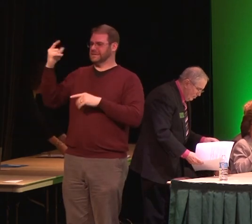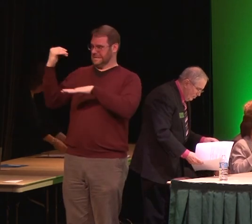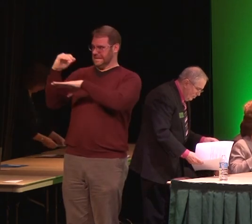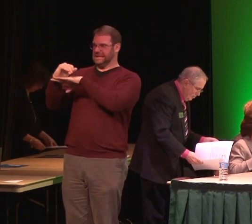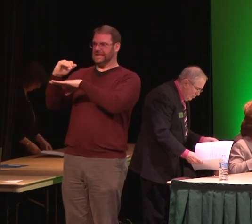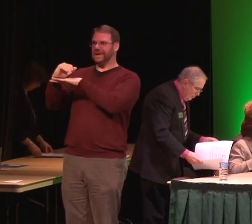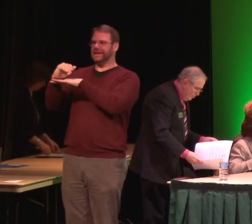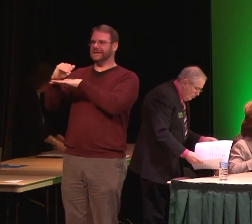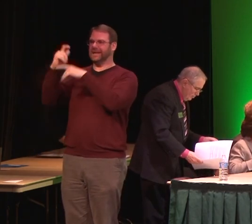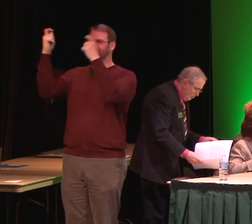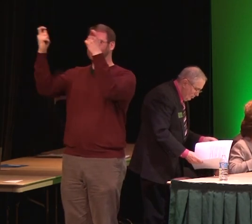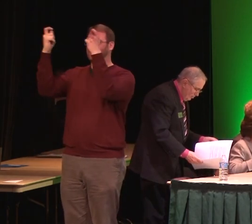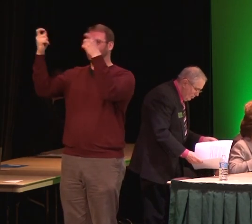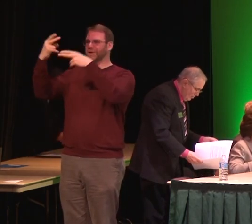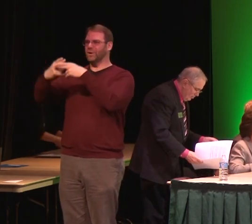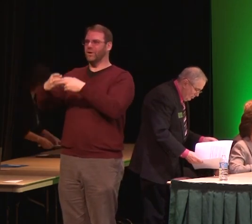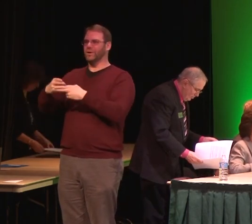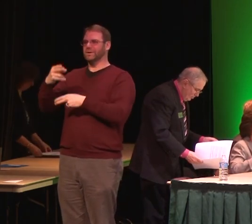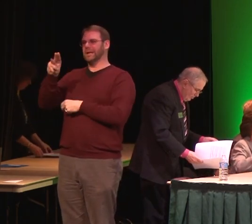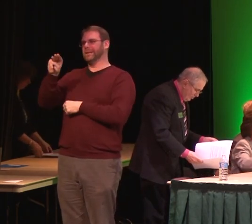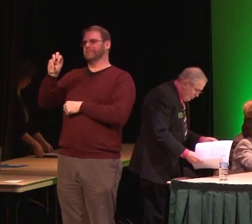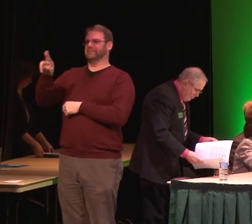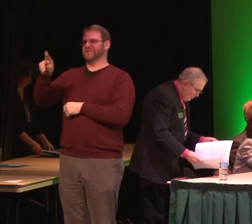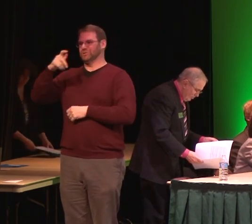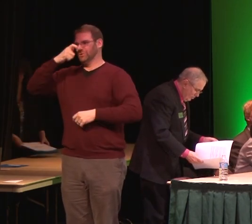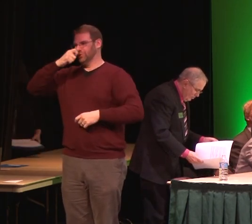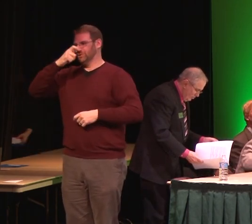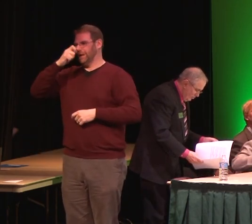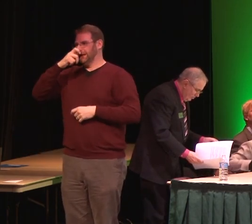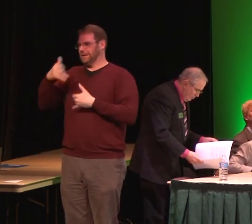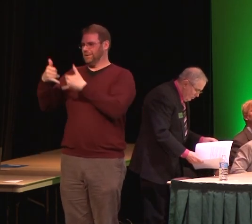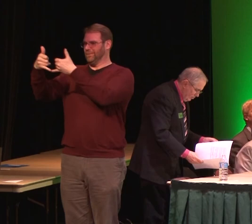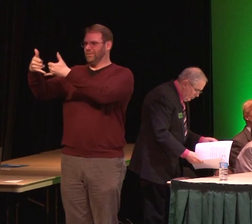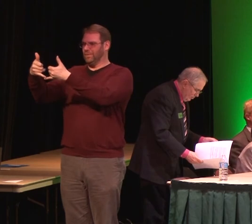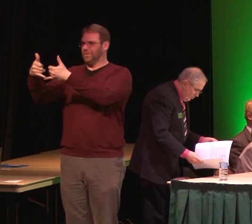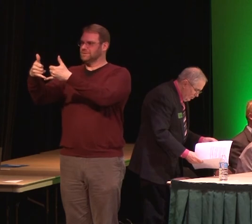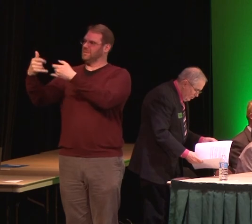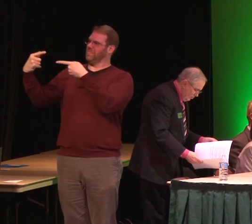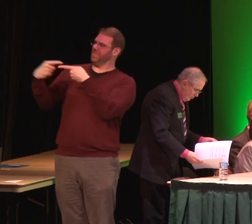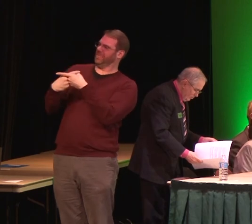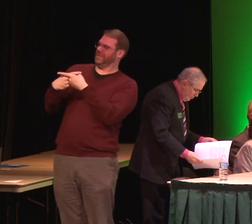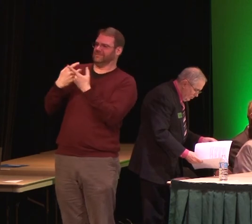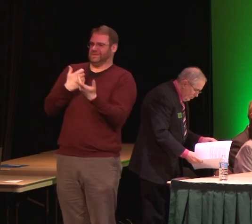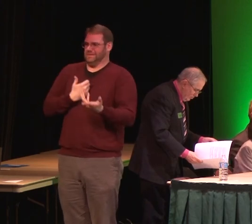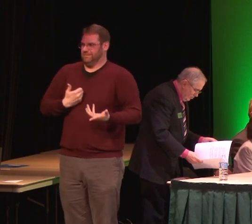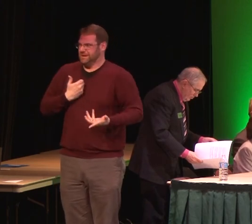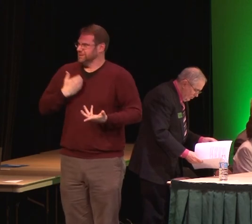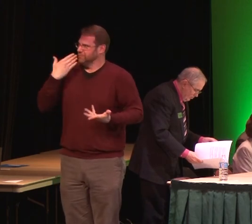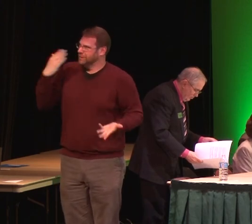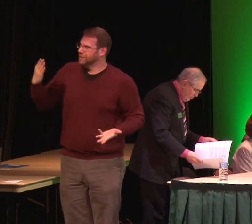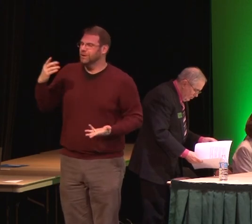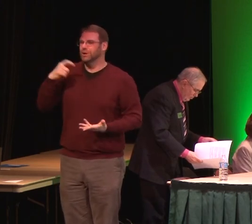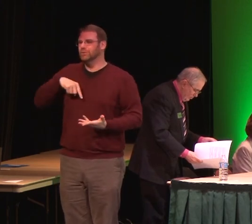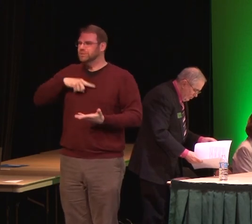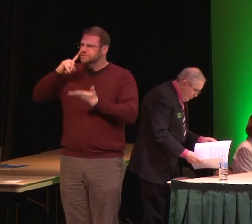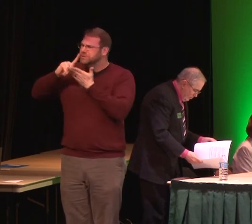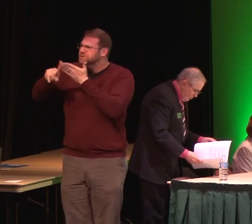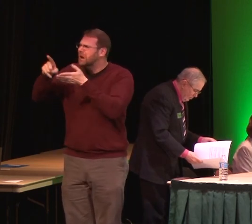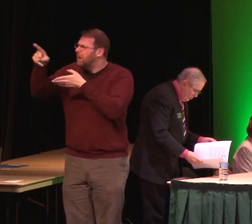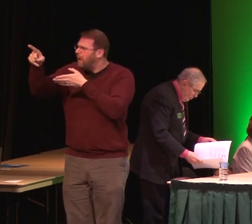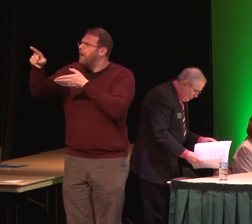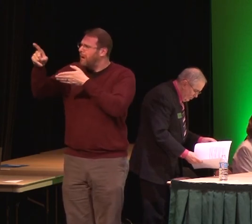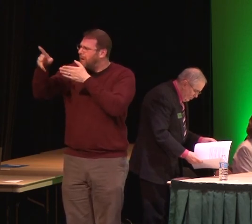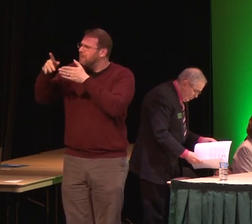Award activity tonight, so that we apologize for double scheduling